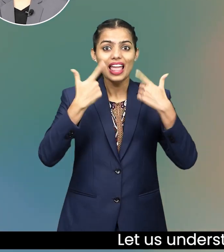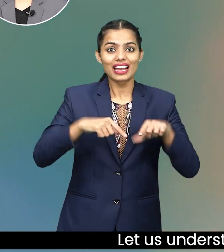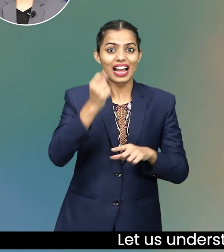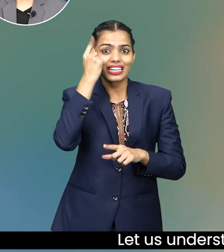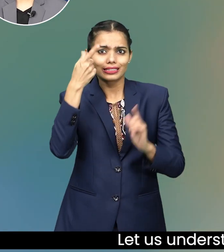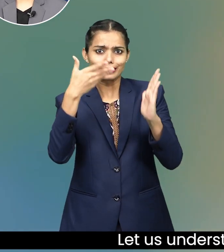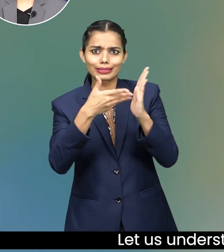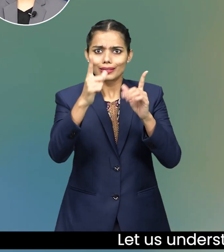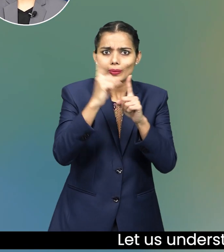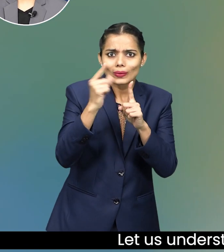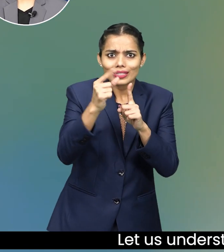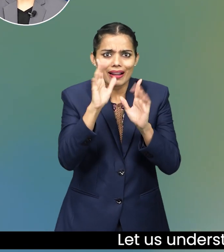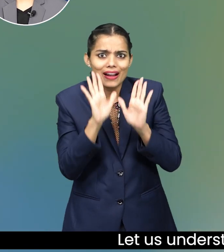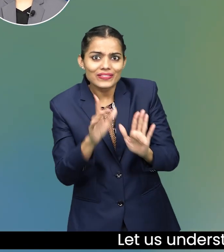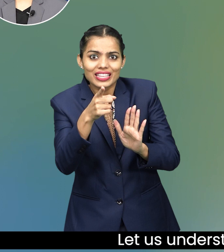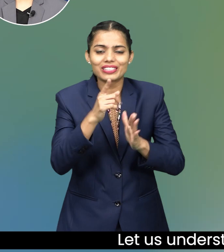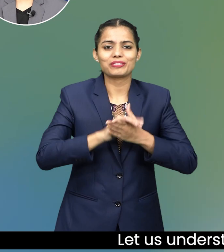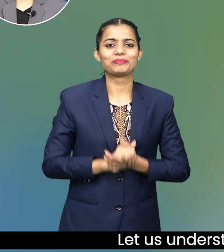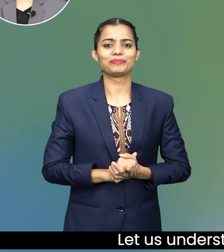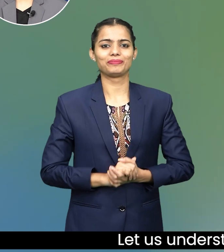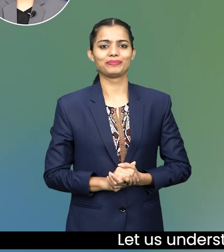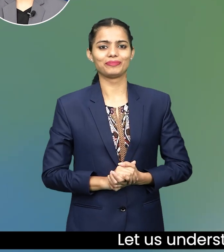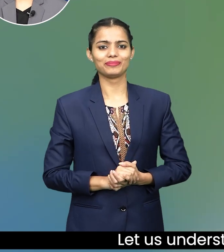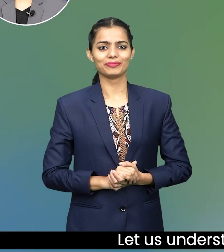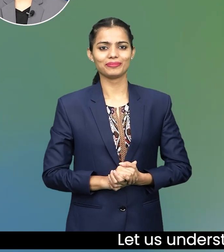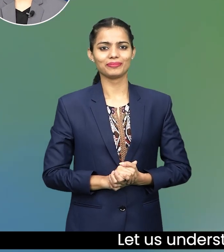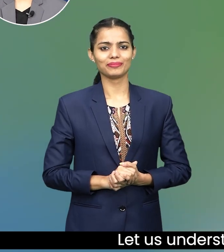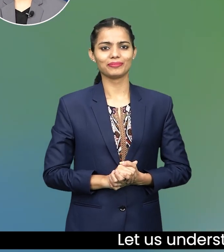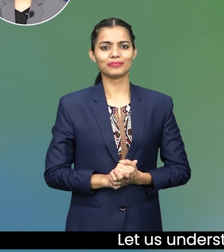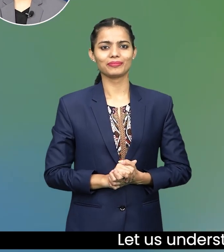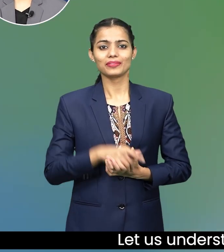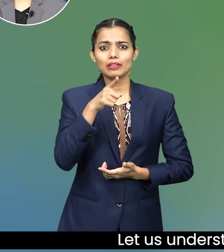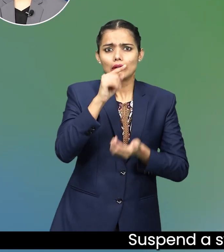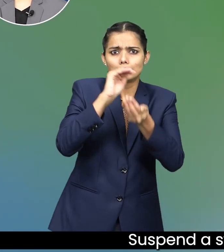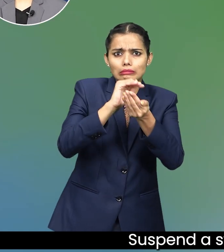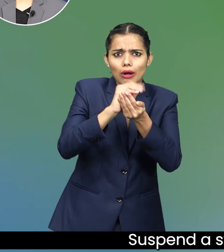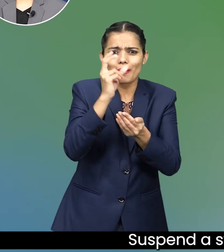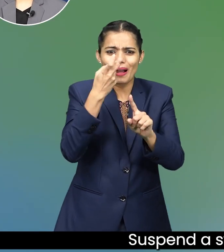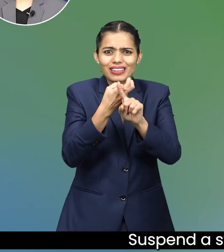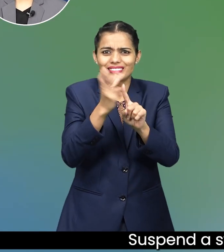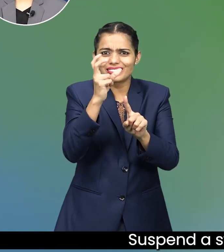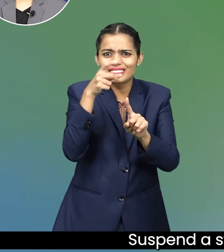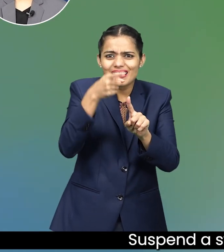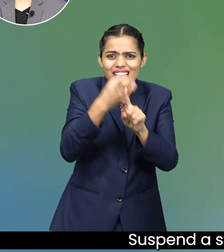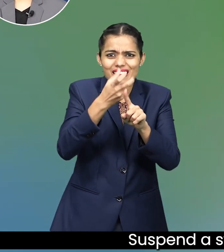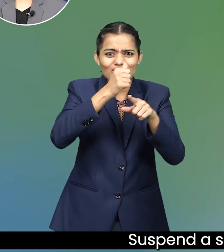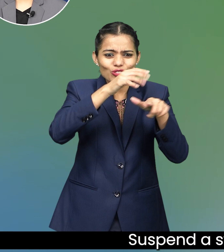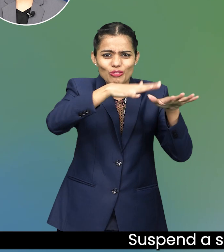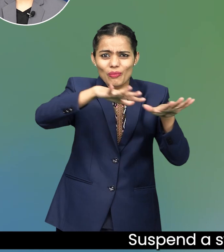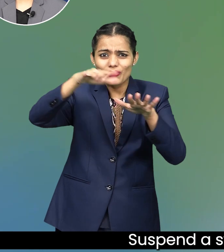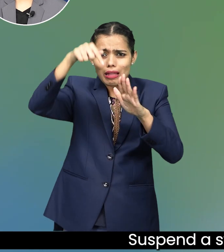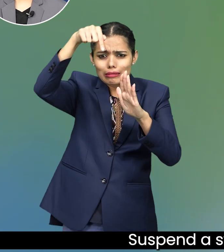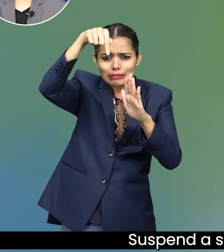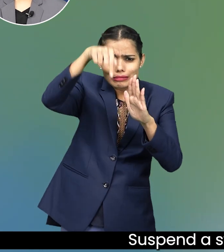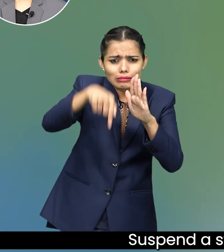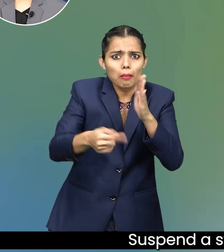let us understand this by doing an activity let suspend a stone from a spring